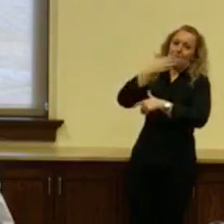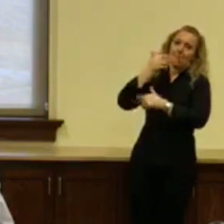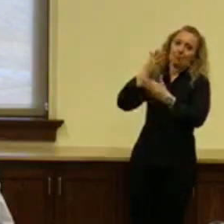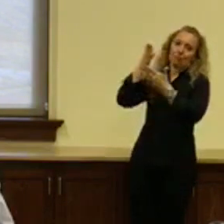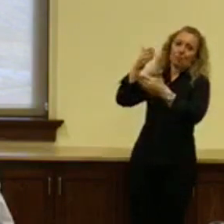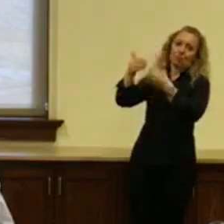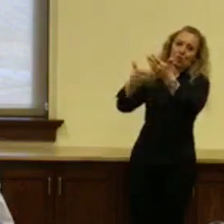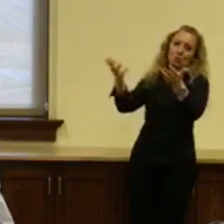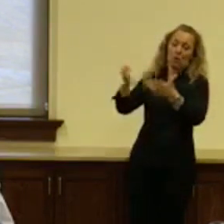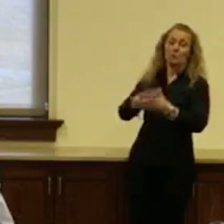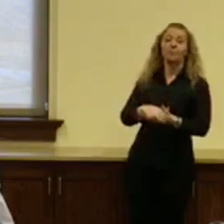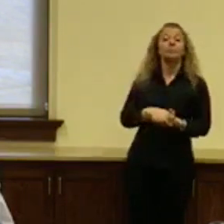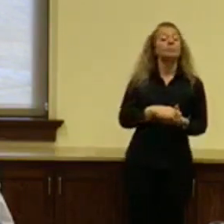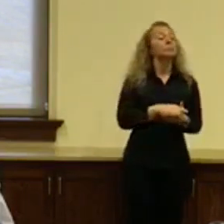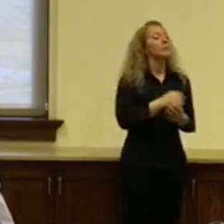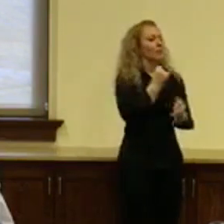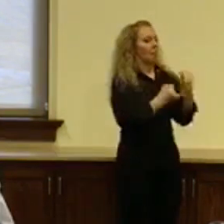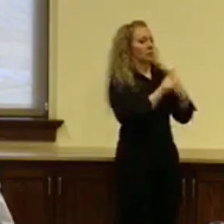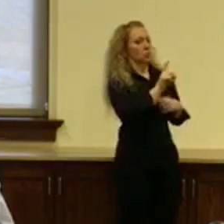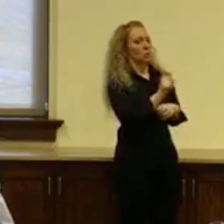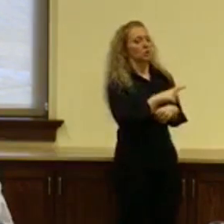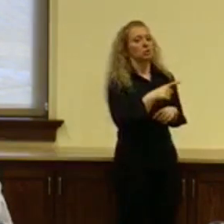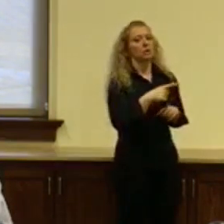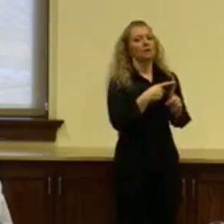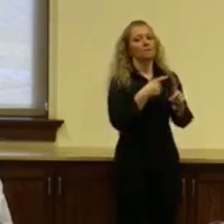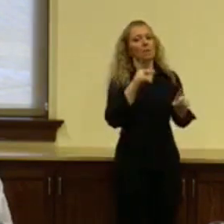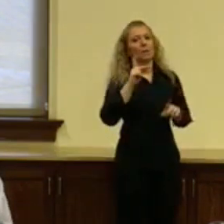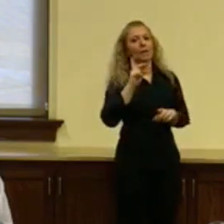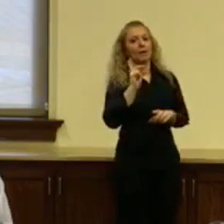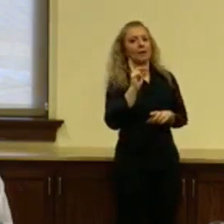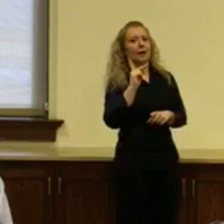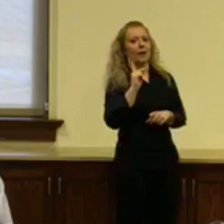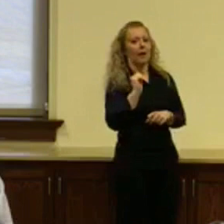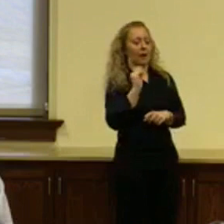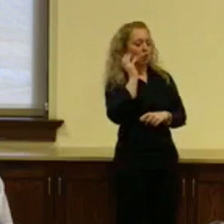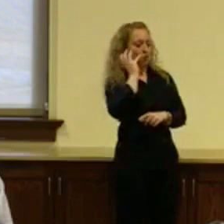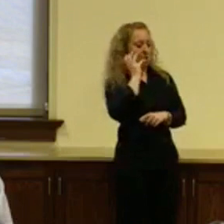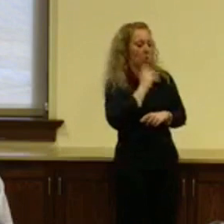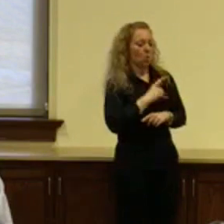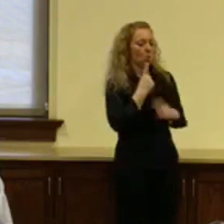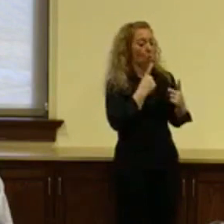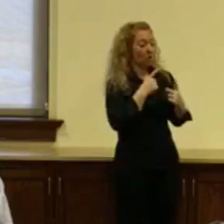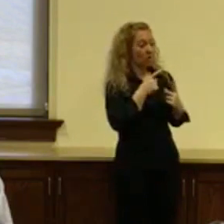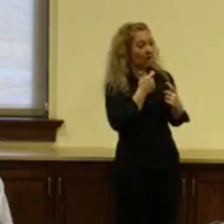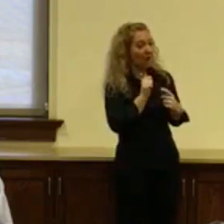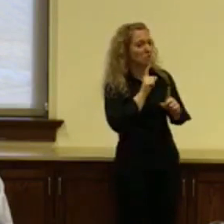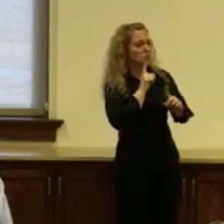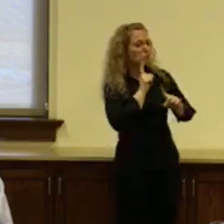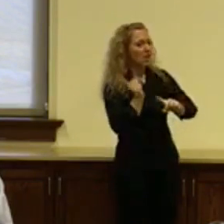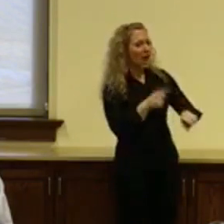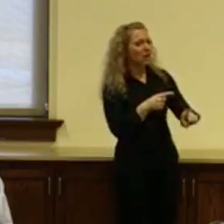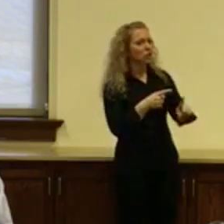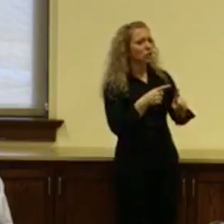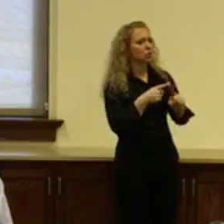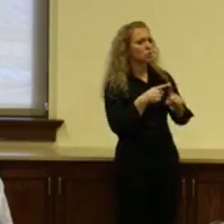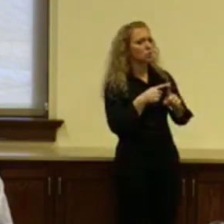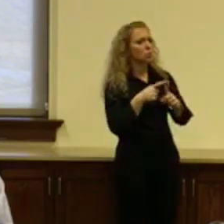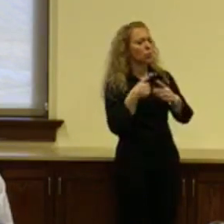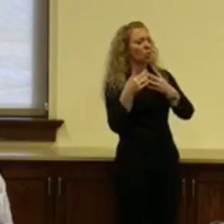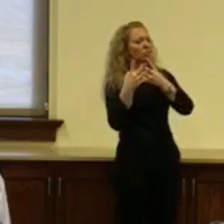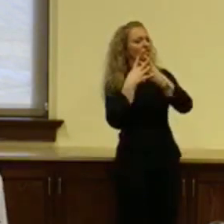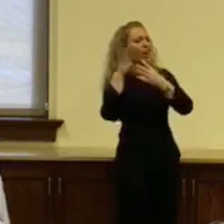We have time for one last question from KK Radio, asking whether there is a reaction to the jail lawsuit.